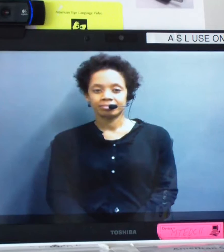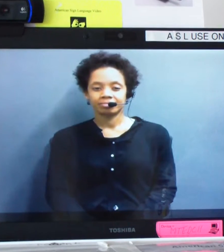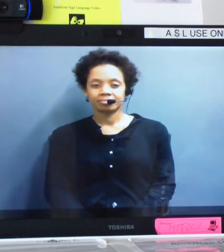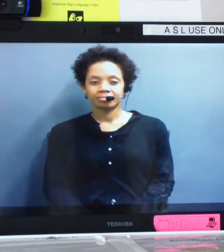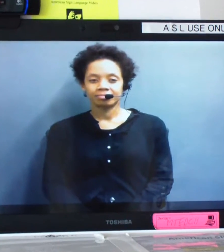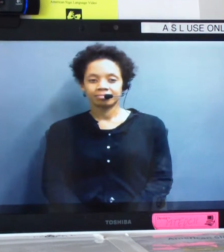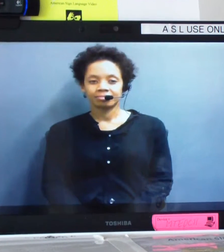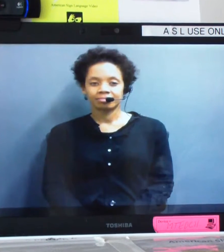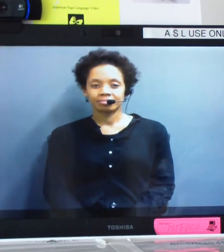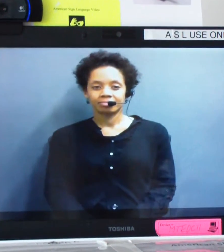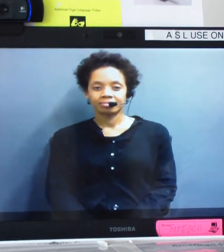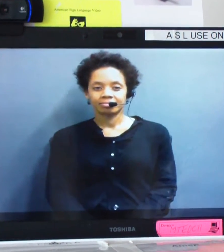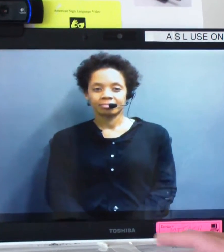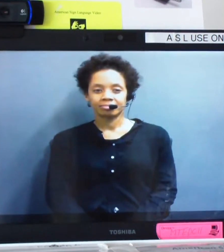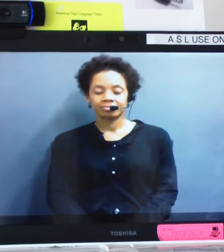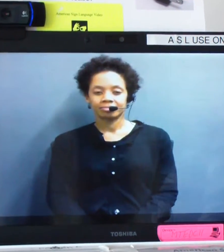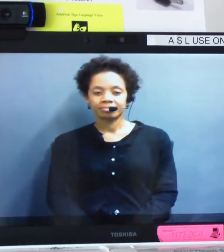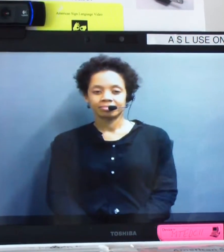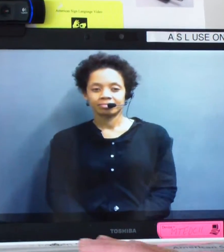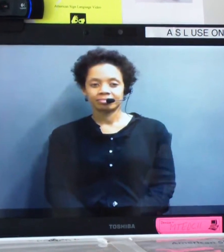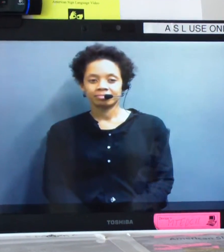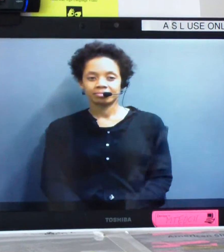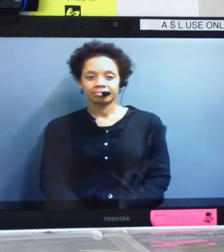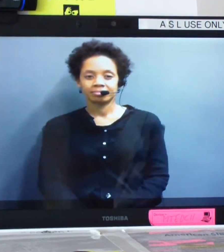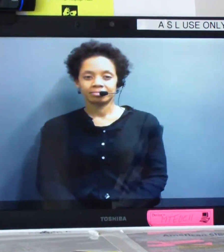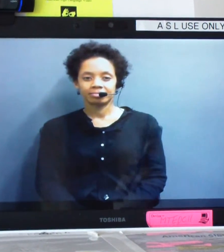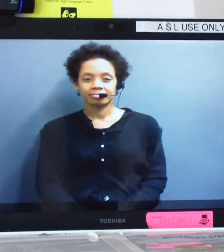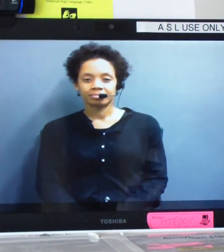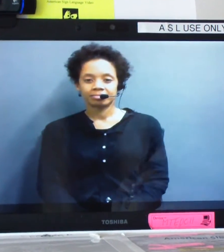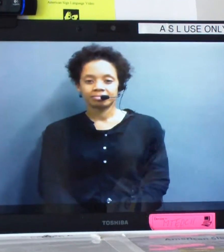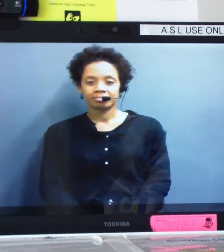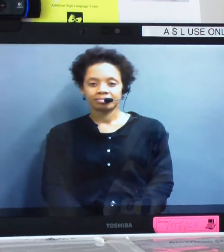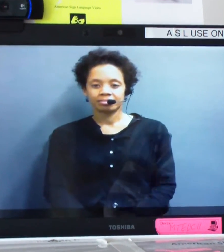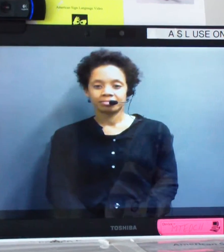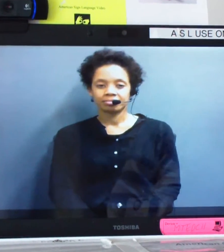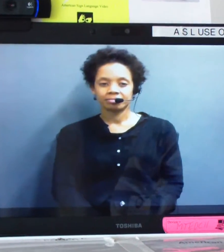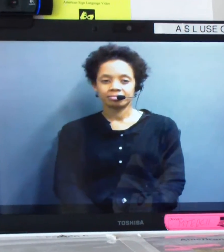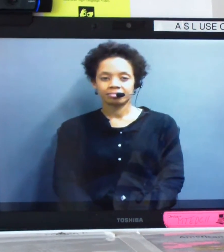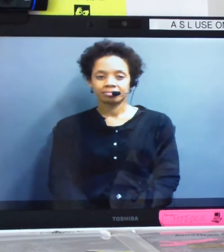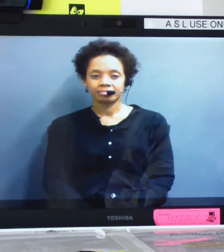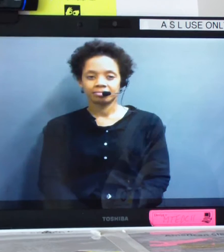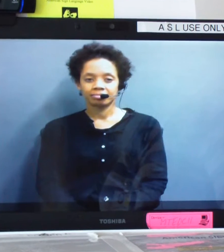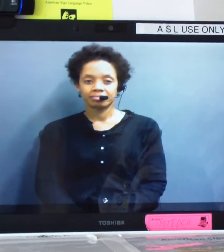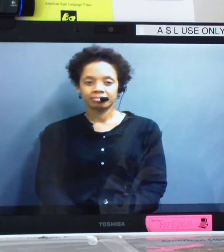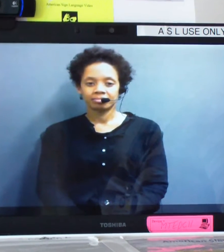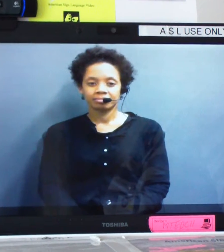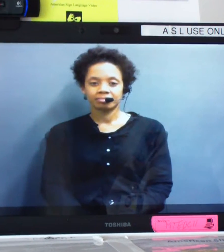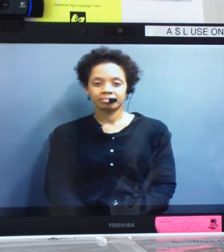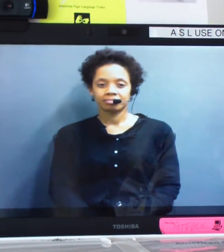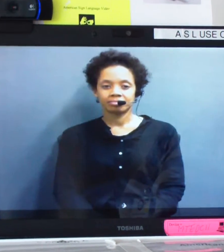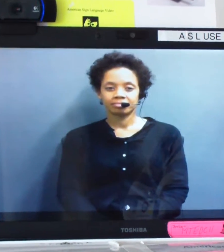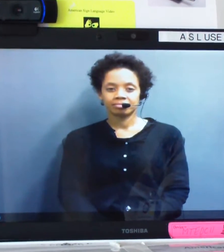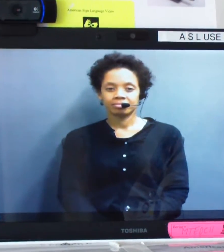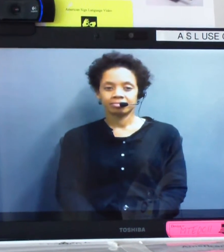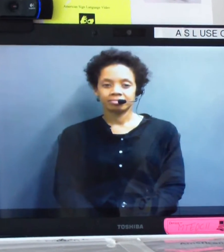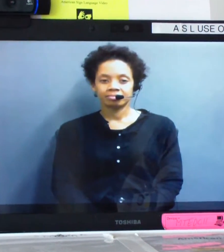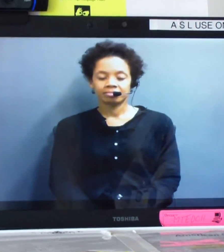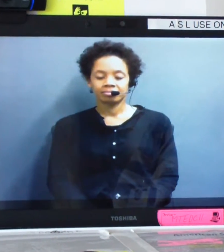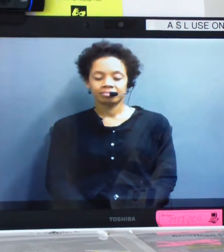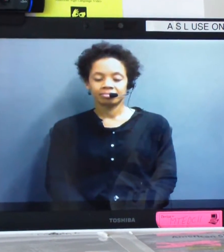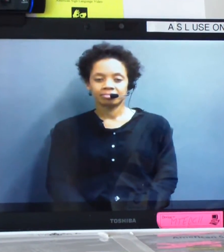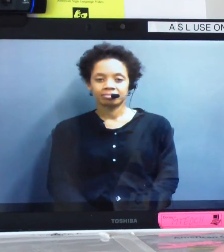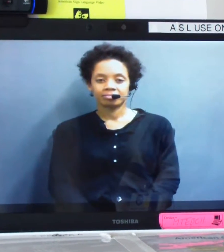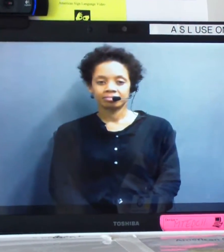on all day in the room. Every single time that you do need to talk to the patient, this machine should stay in the